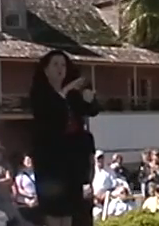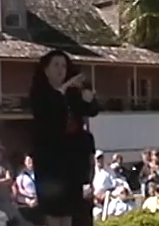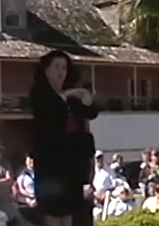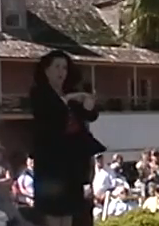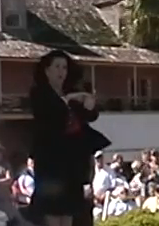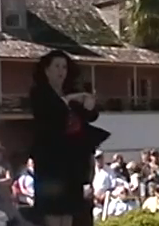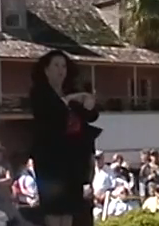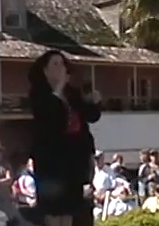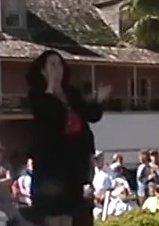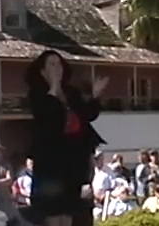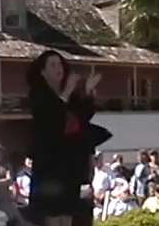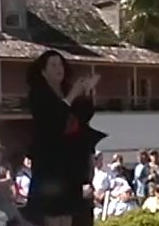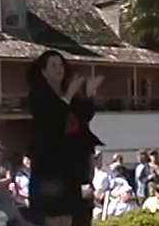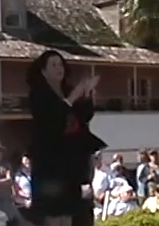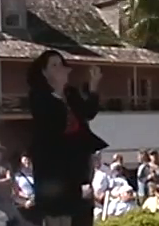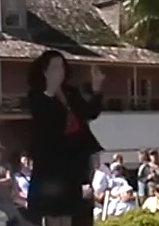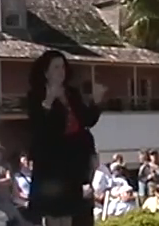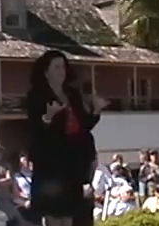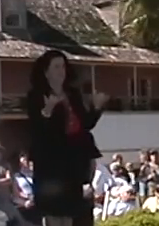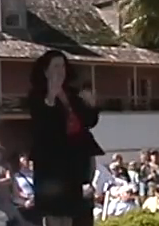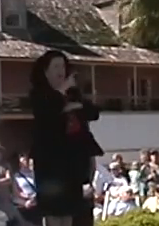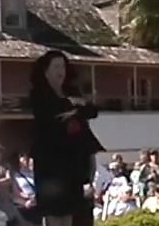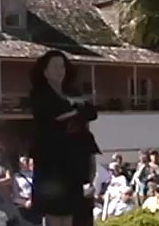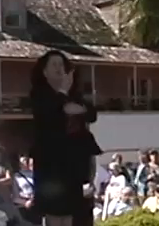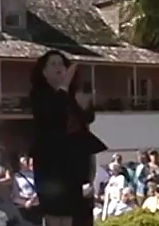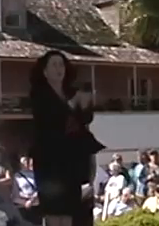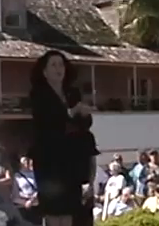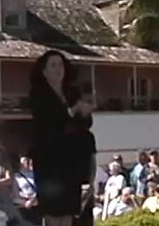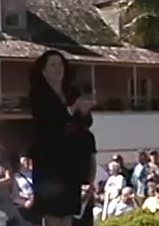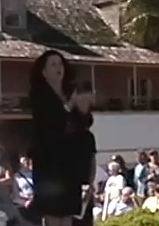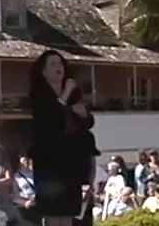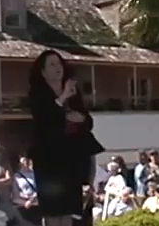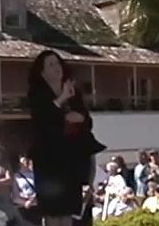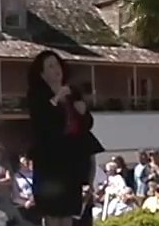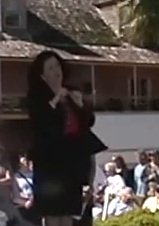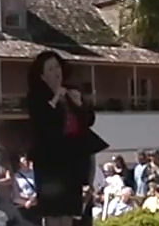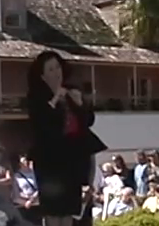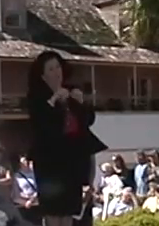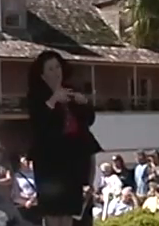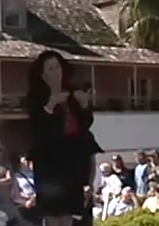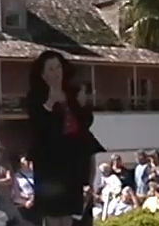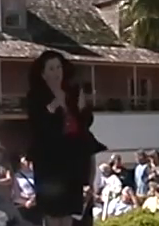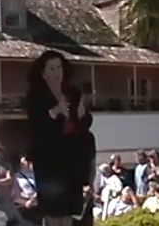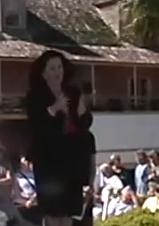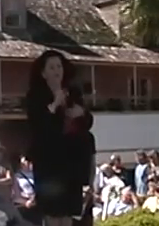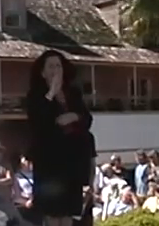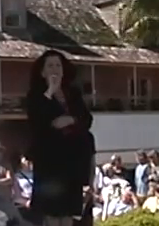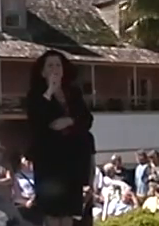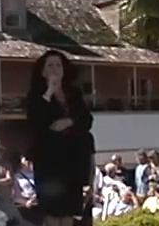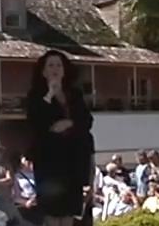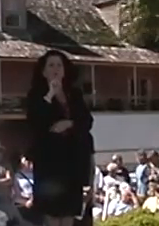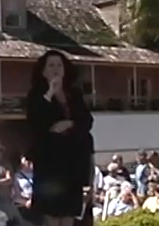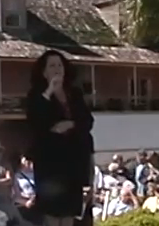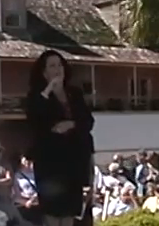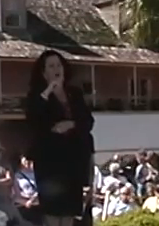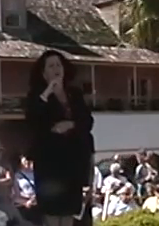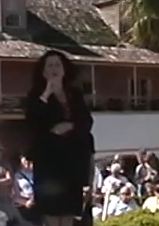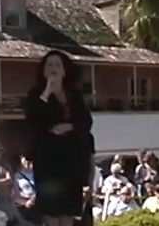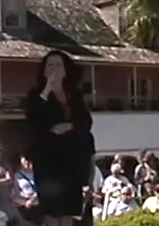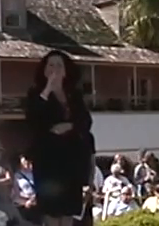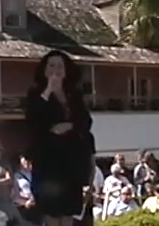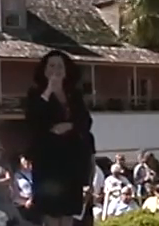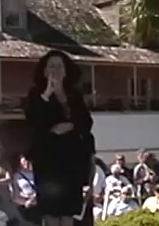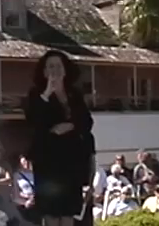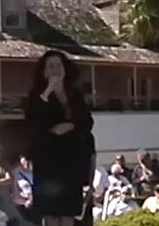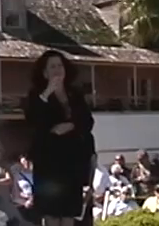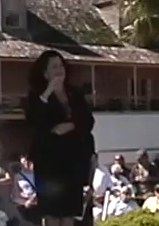Rico witnesses today the arrival of the remains of Ramón Power y Giralt, the first